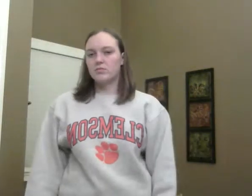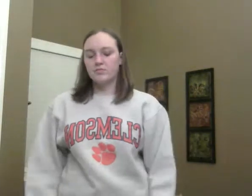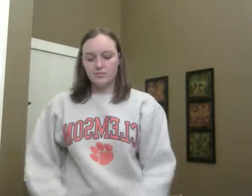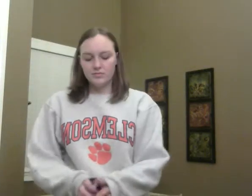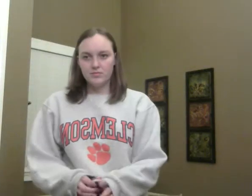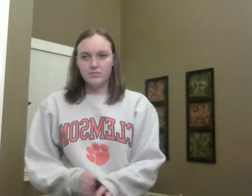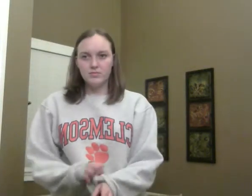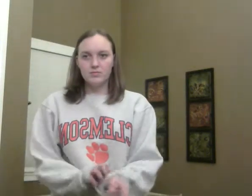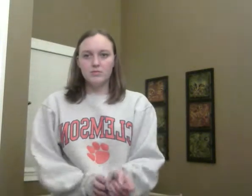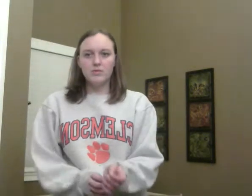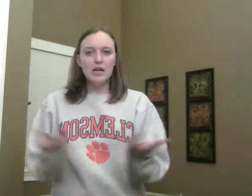we here to learn?